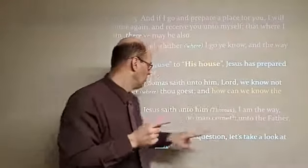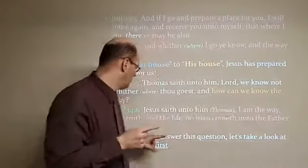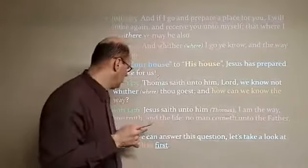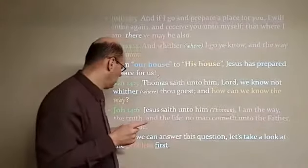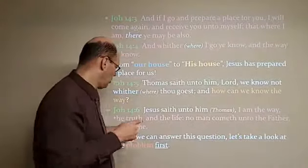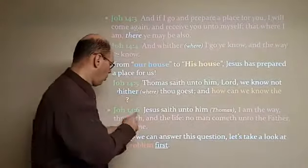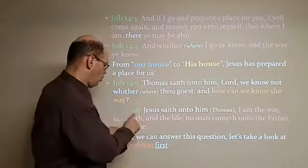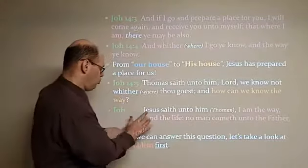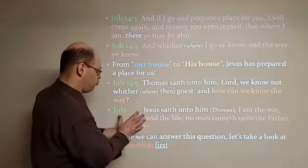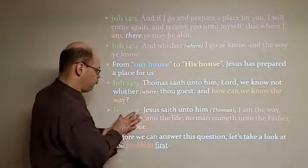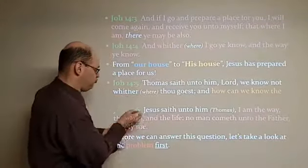you got the way